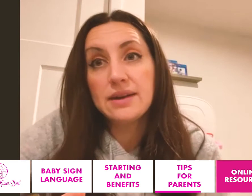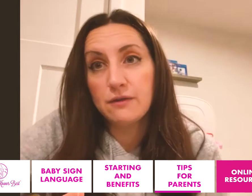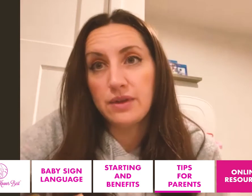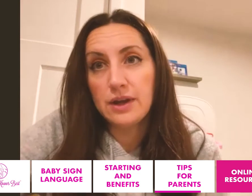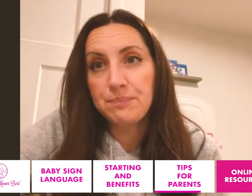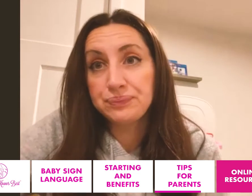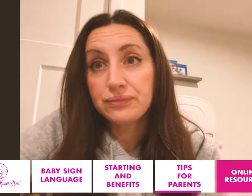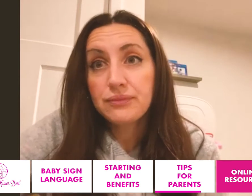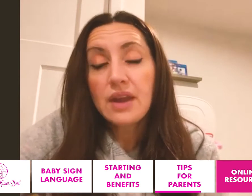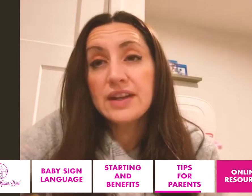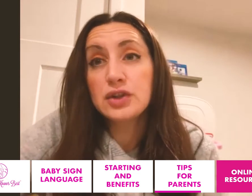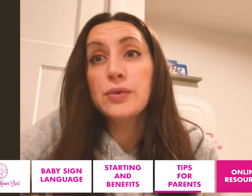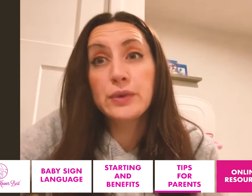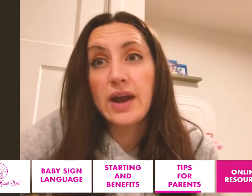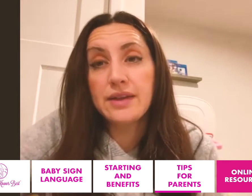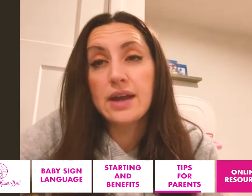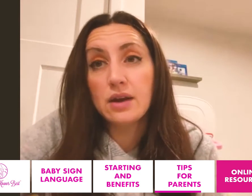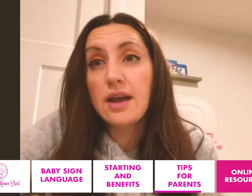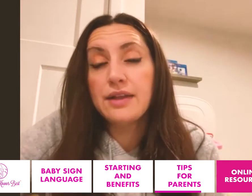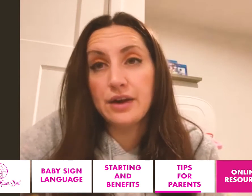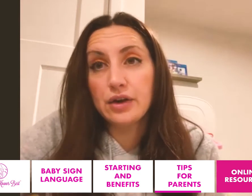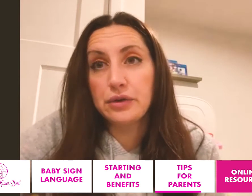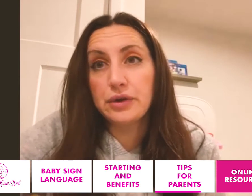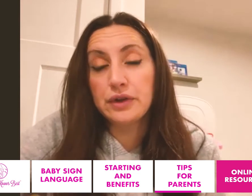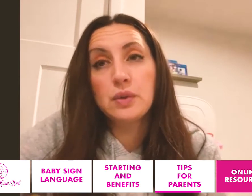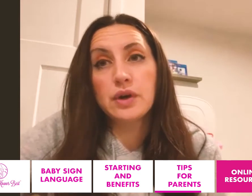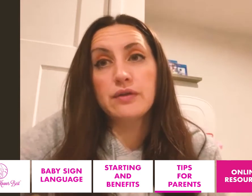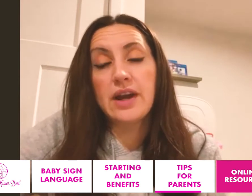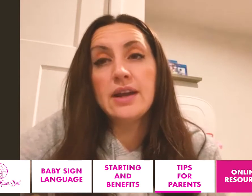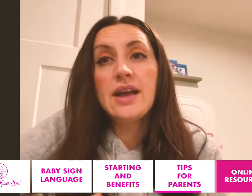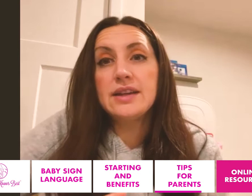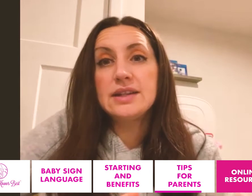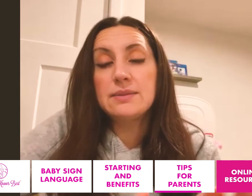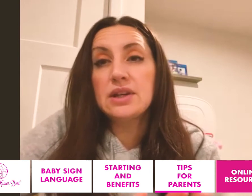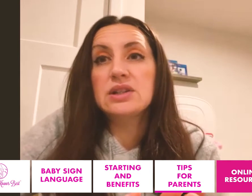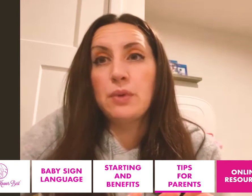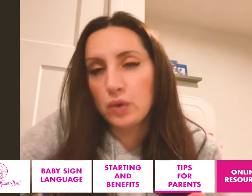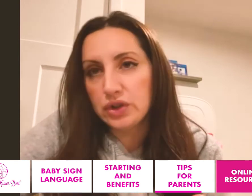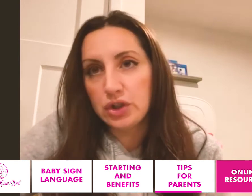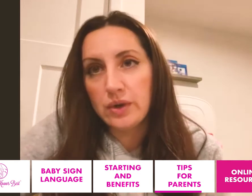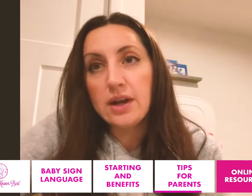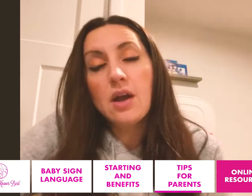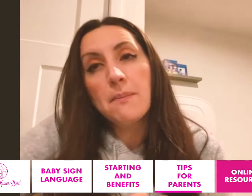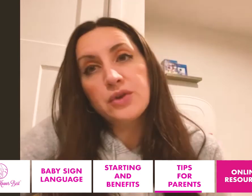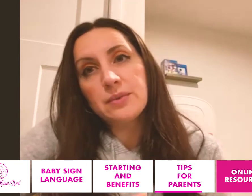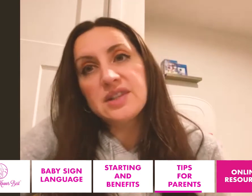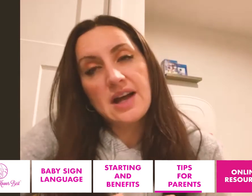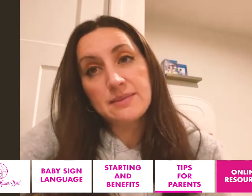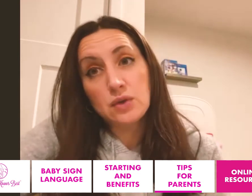with it. That's the only way that they're going to learn the new word, right? They need to be exposed to it multiple times in order